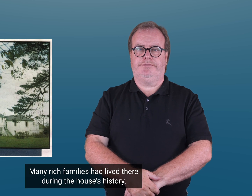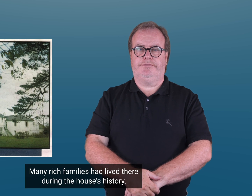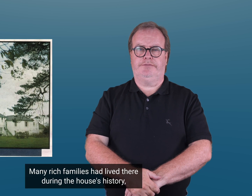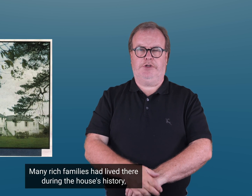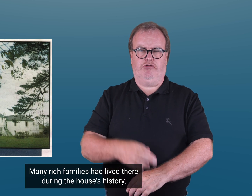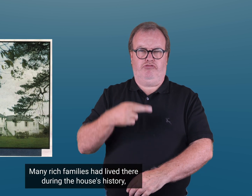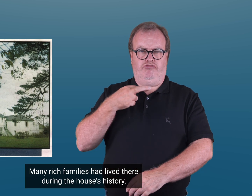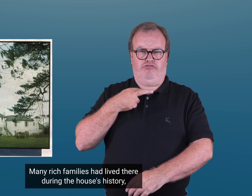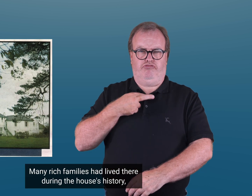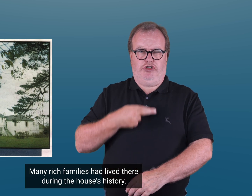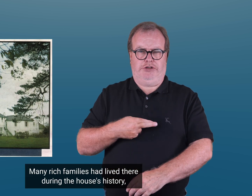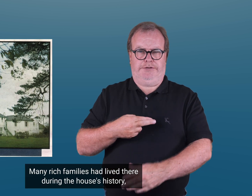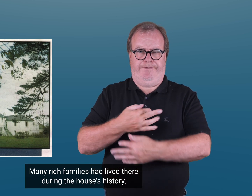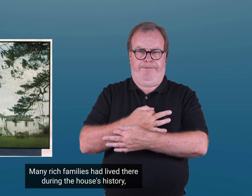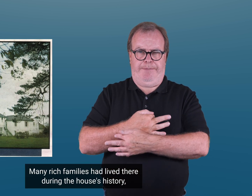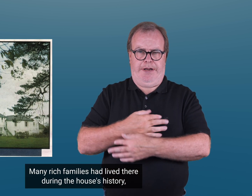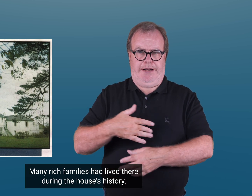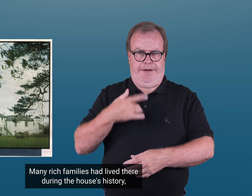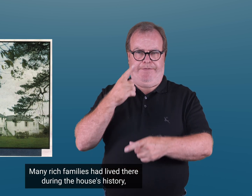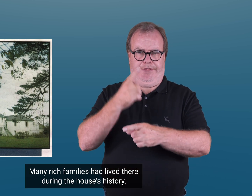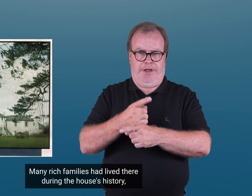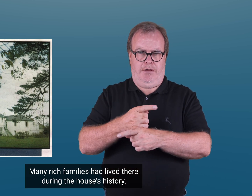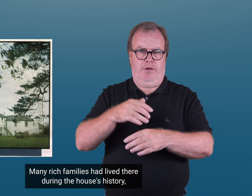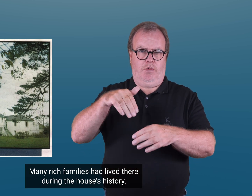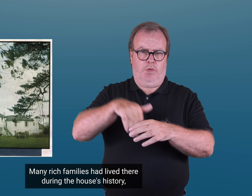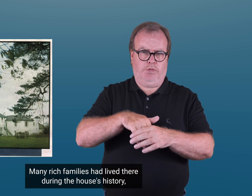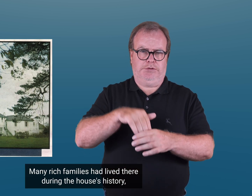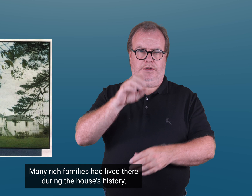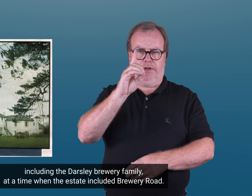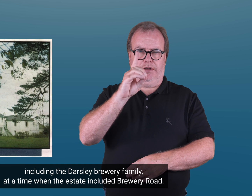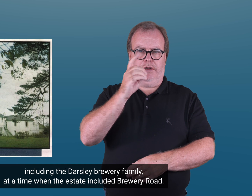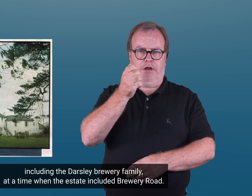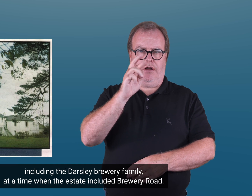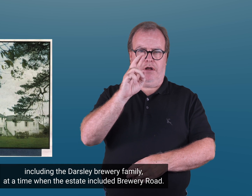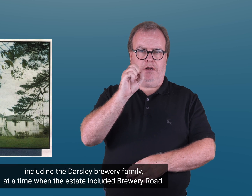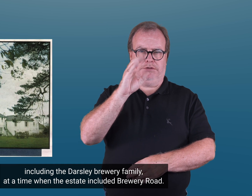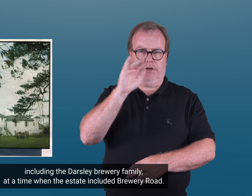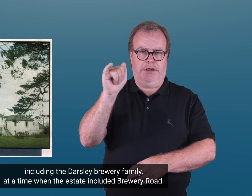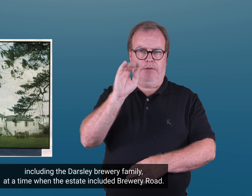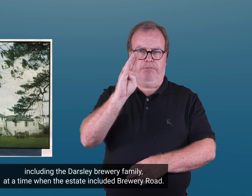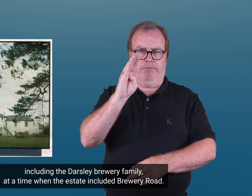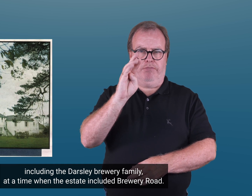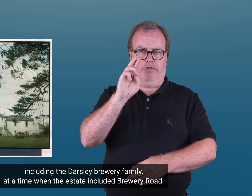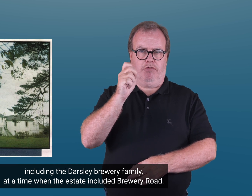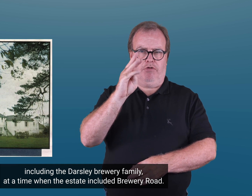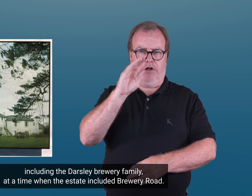Many rich families had lived there during the house's history, including the Darsley Brewery family, at a time